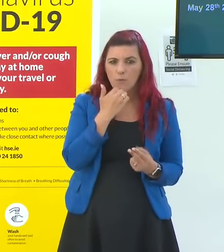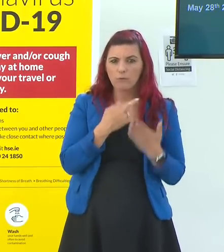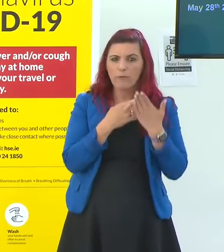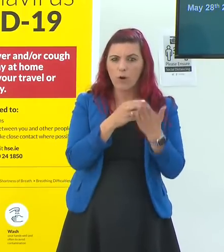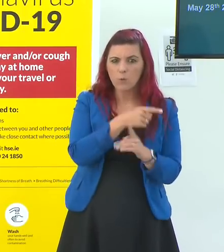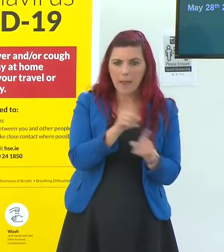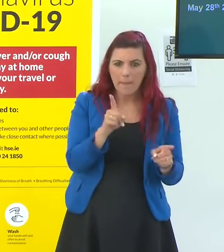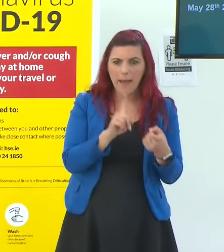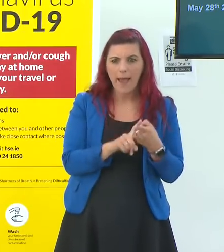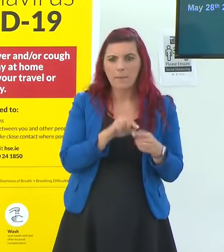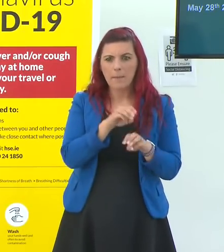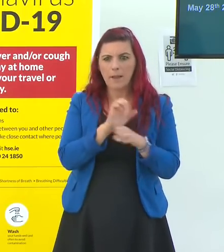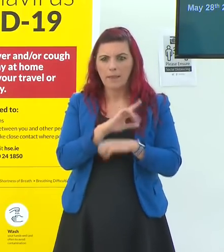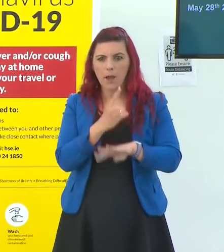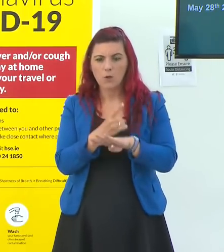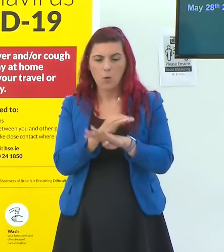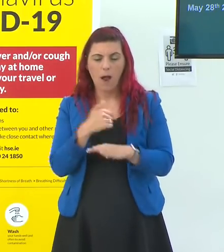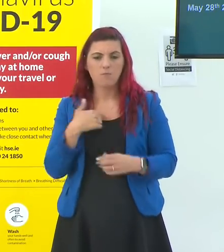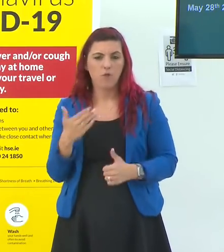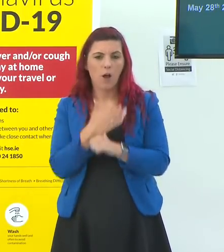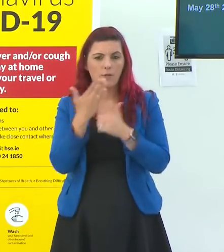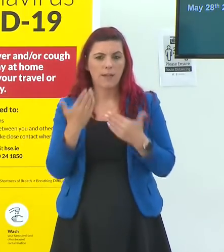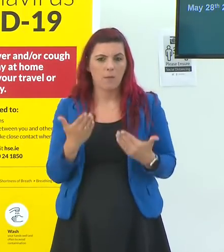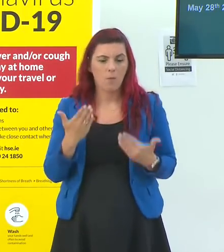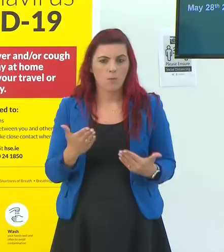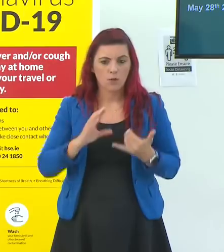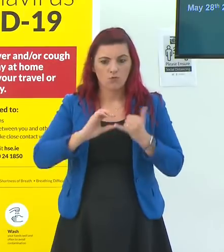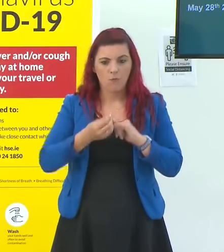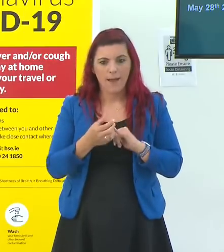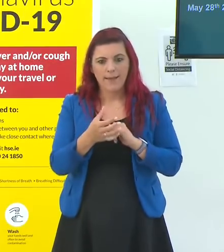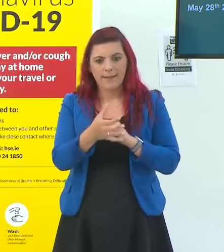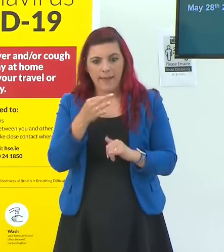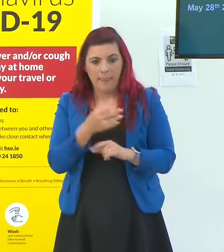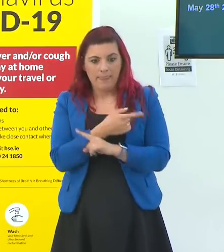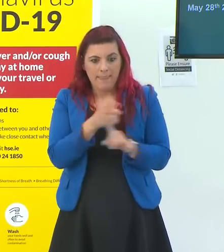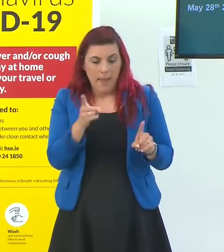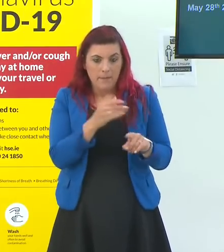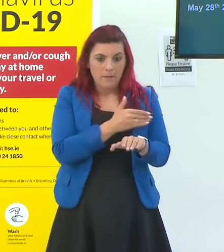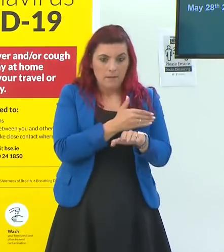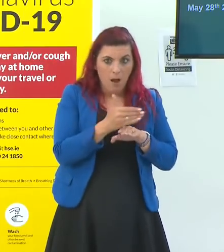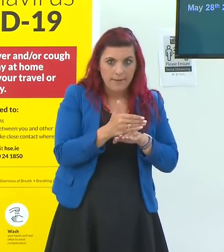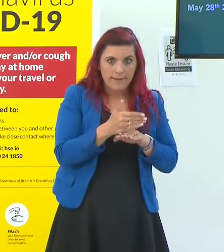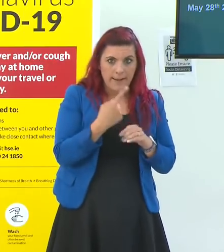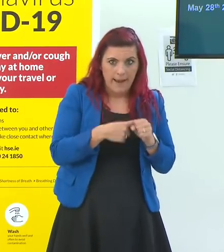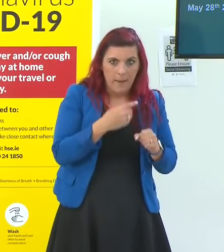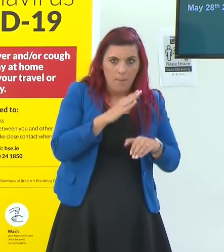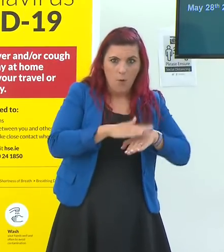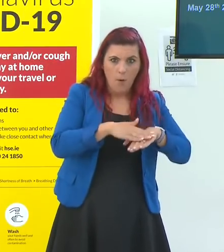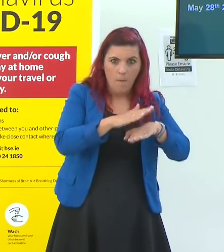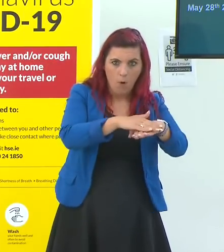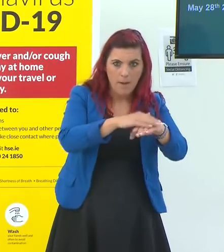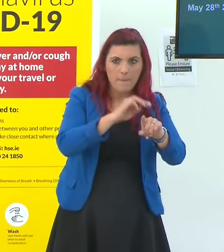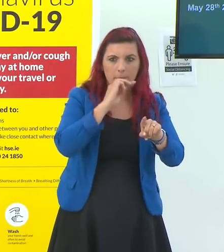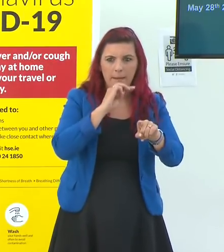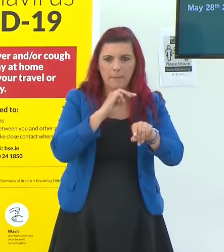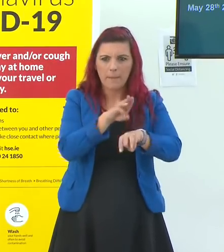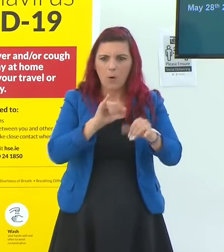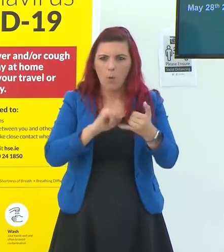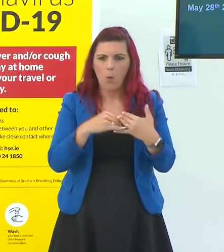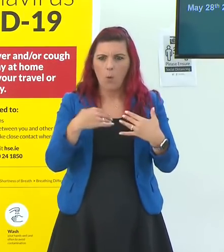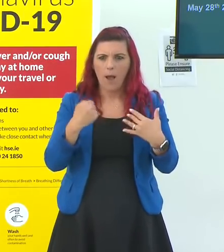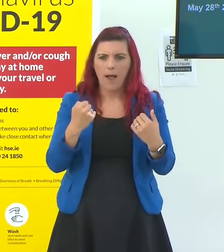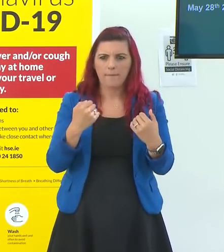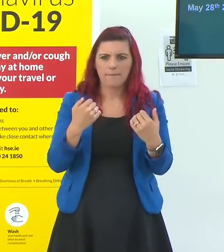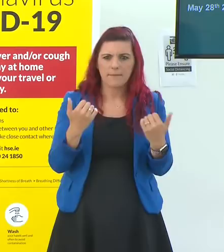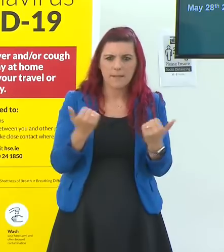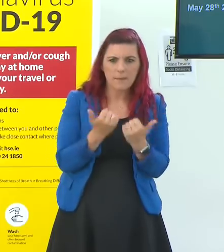people presenting, and our priority at the moment is to get them back up to the levels of activity they were, to ensure people who have symptomatic disease,